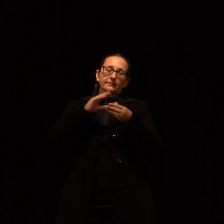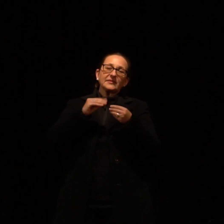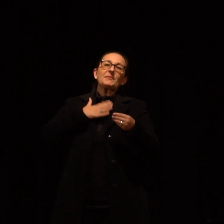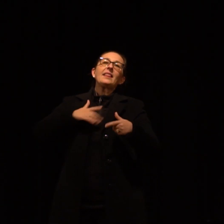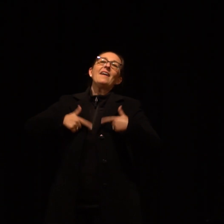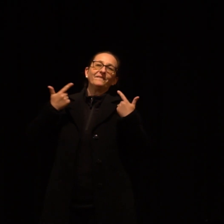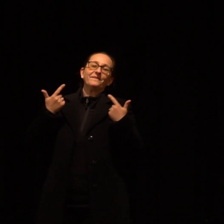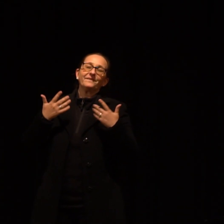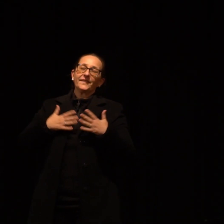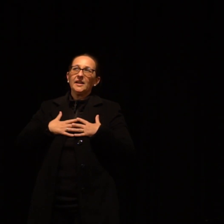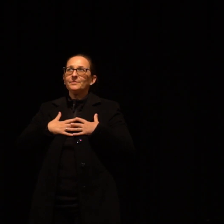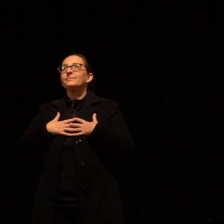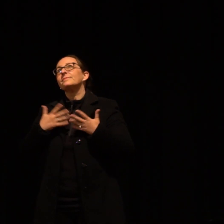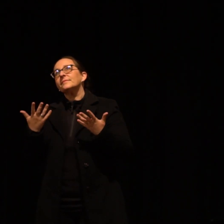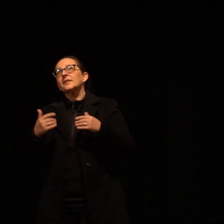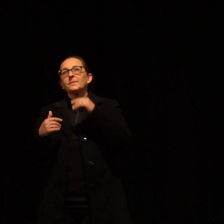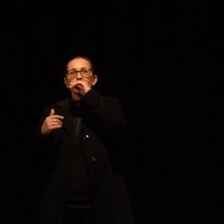So my story is true.